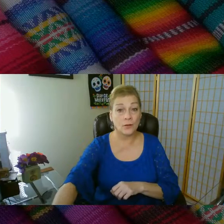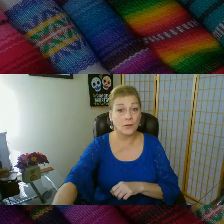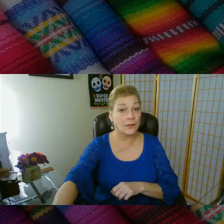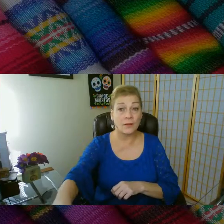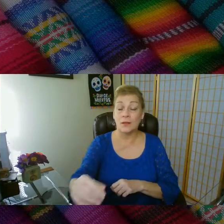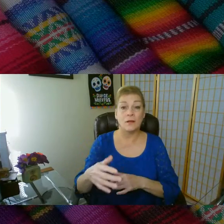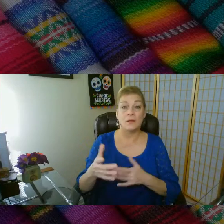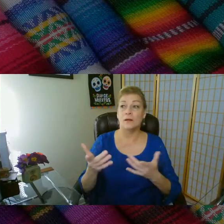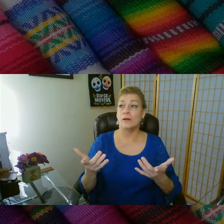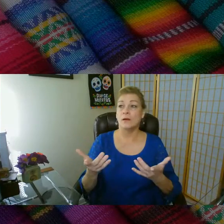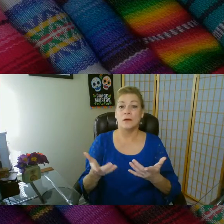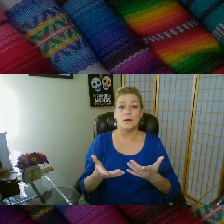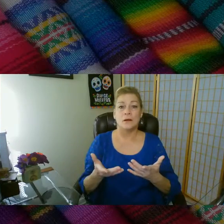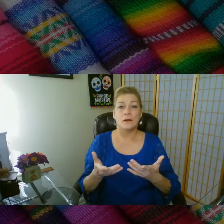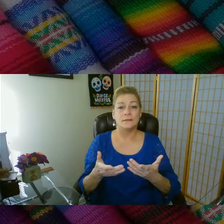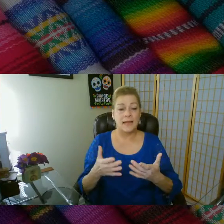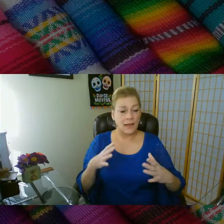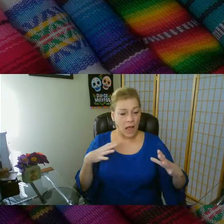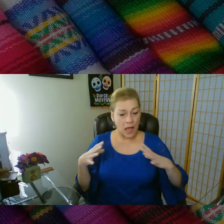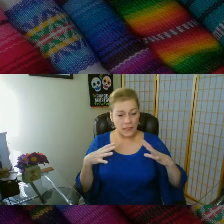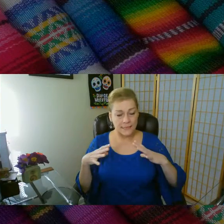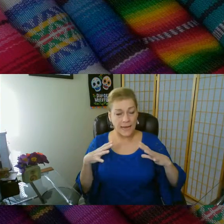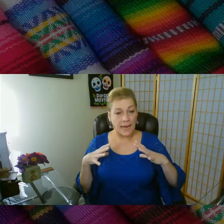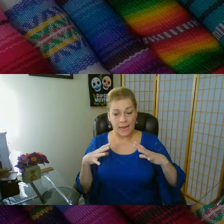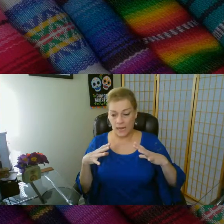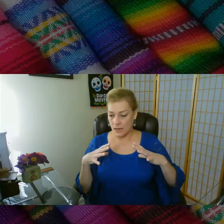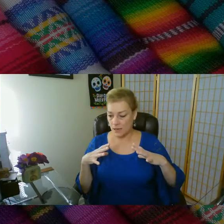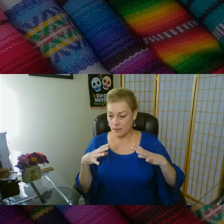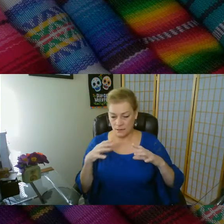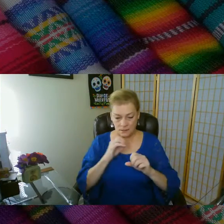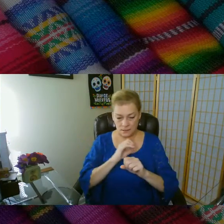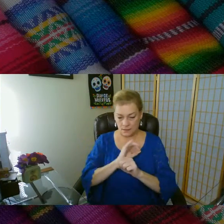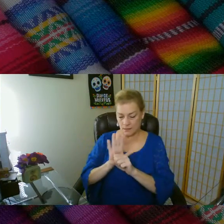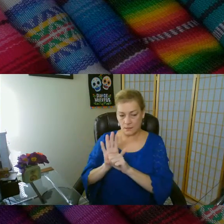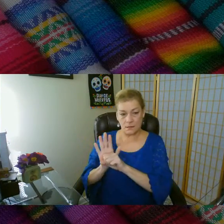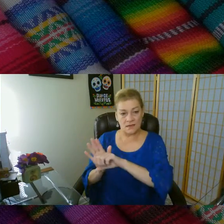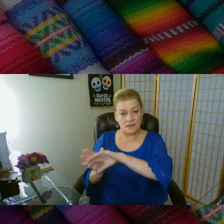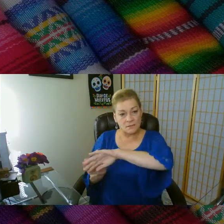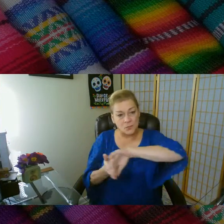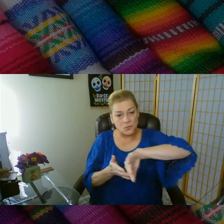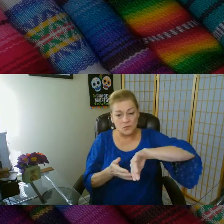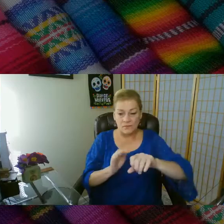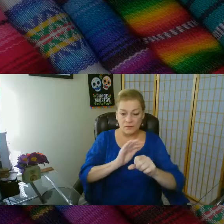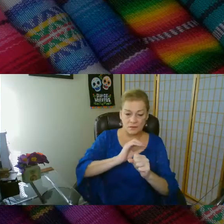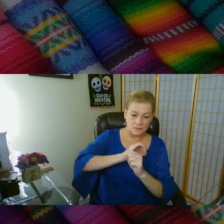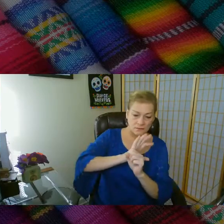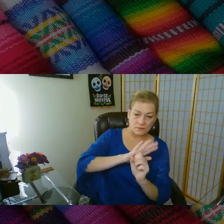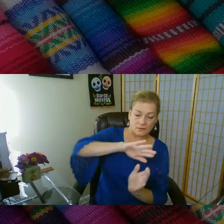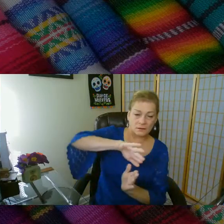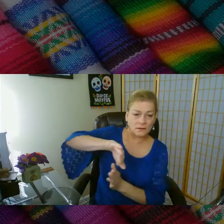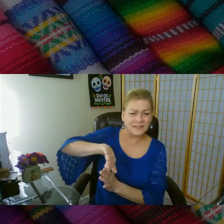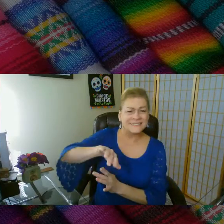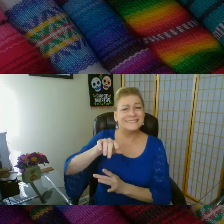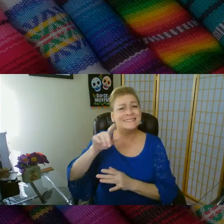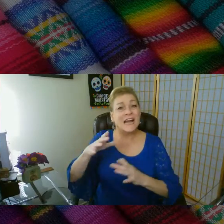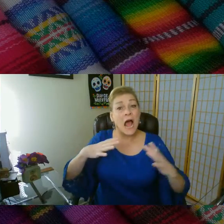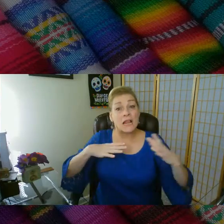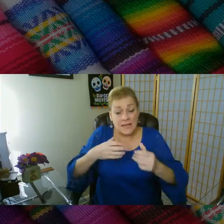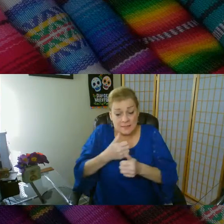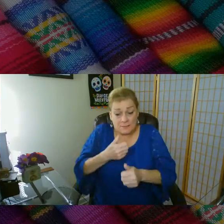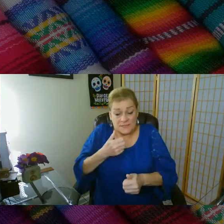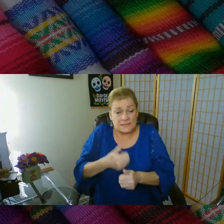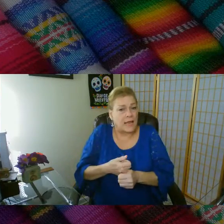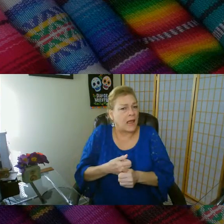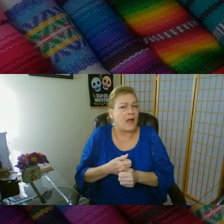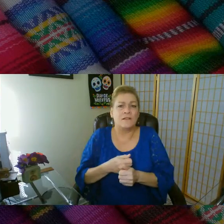to the side, that just in and of itself can be a very tender time for people. So we have a lot